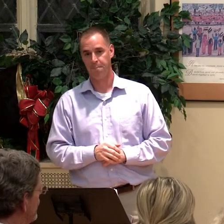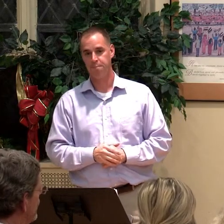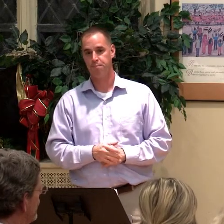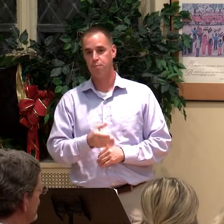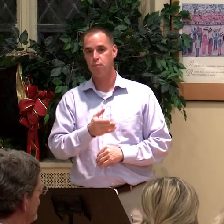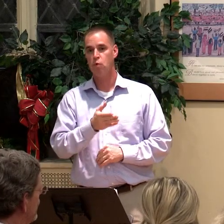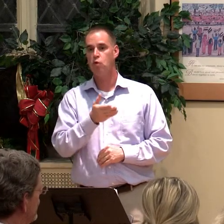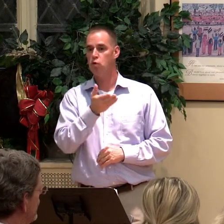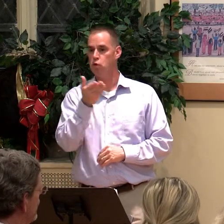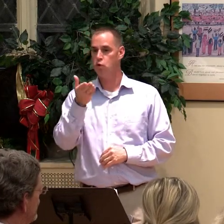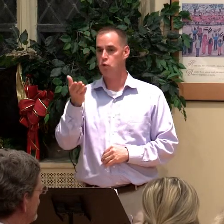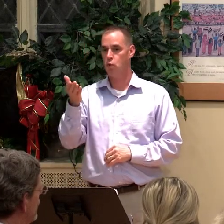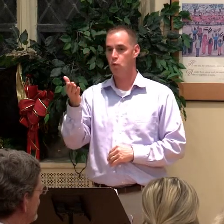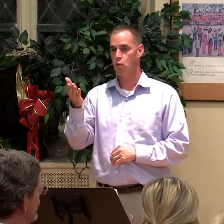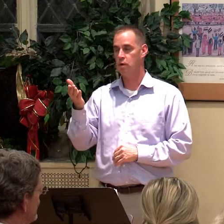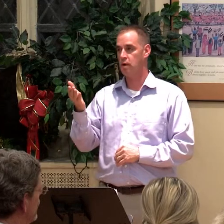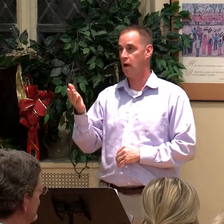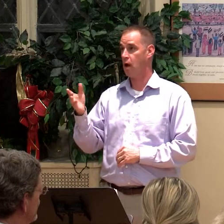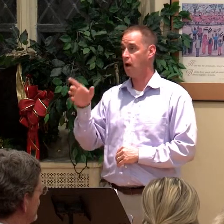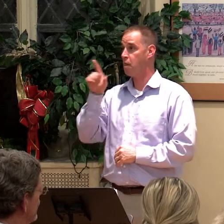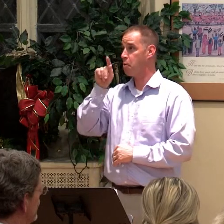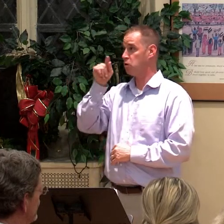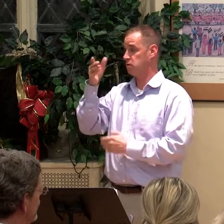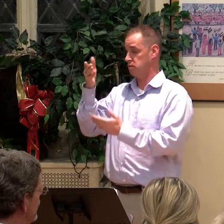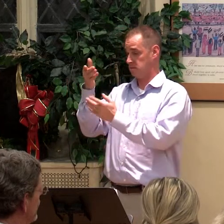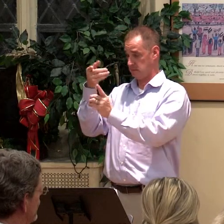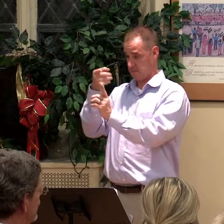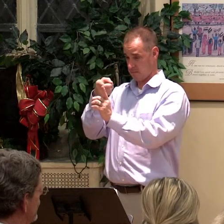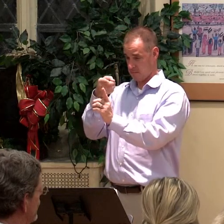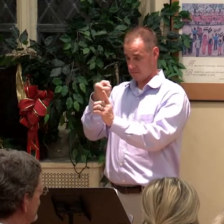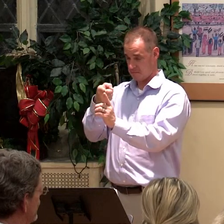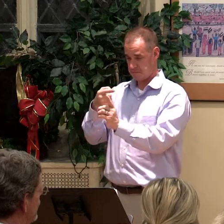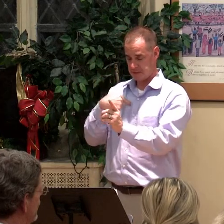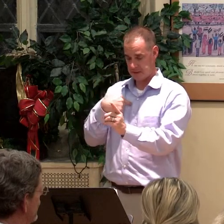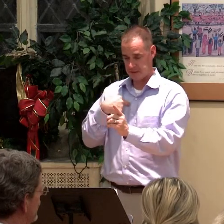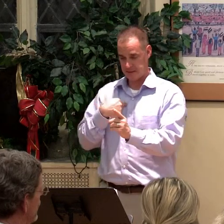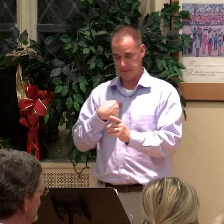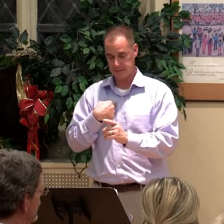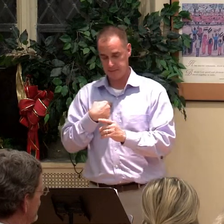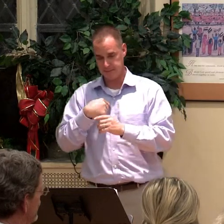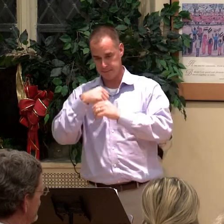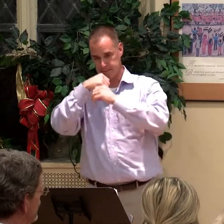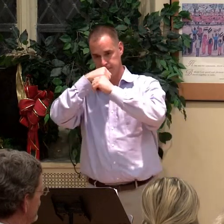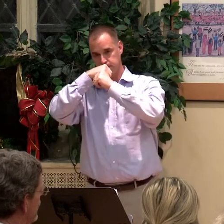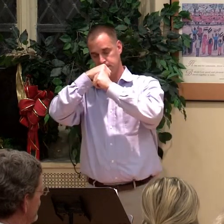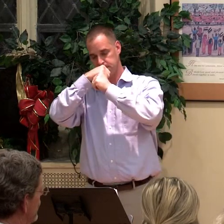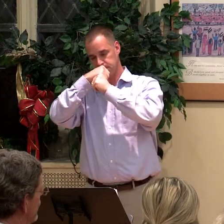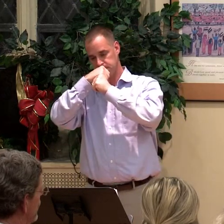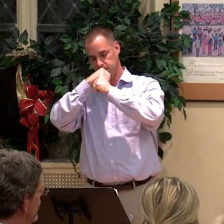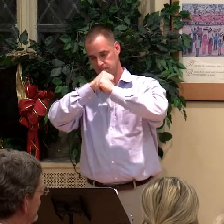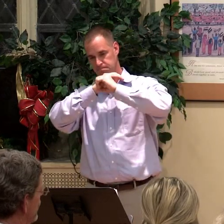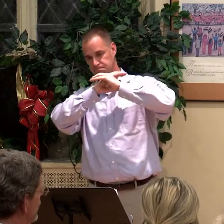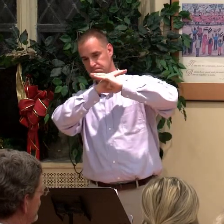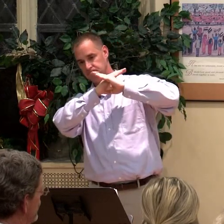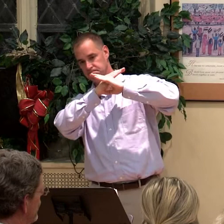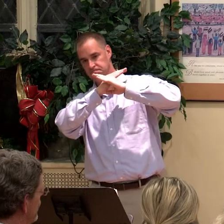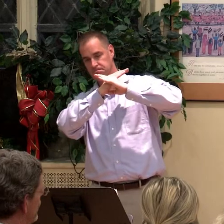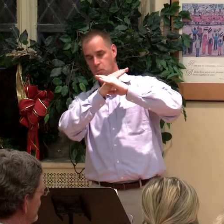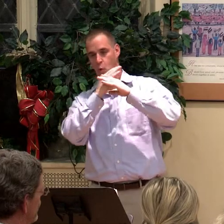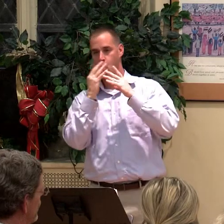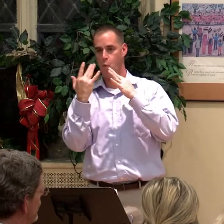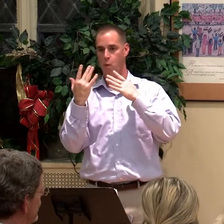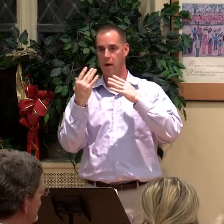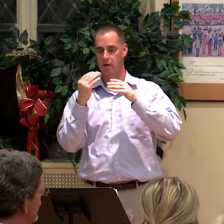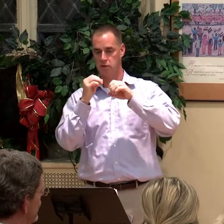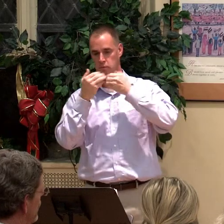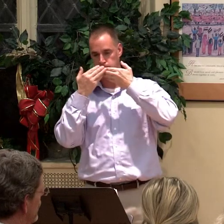You are the birds, and I am kept inside my lips, bullet manufacturing, waiting to break my